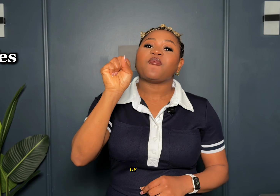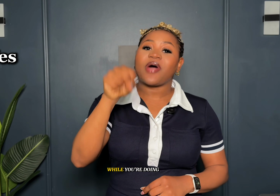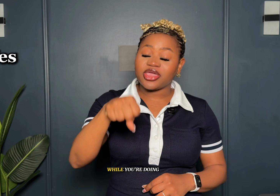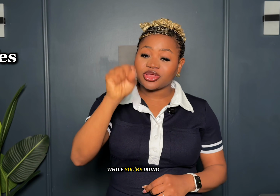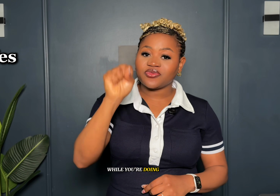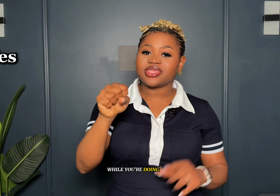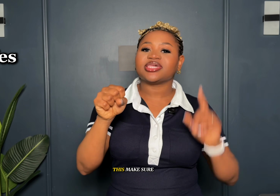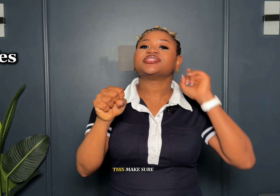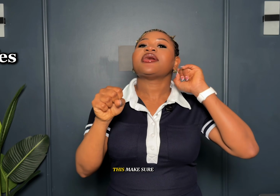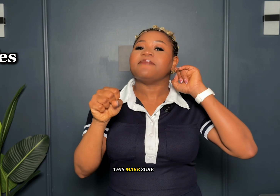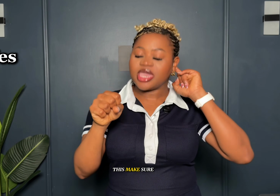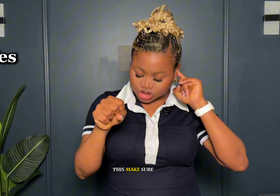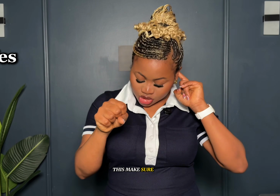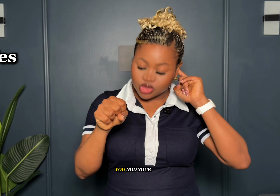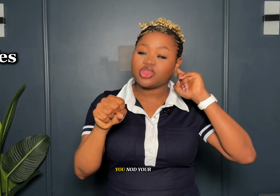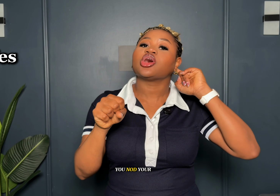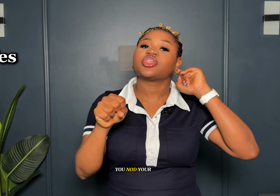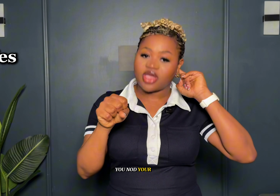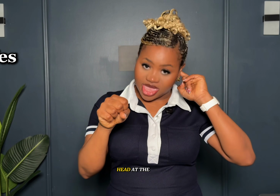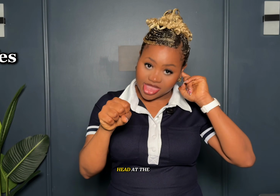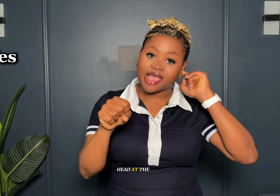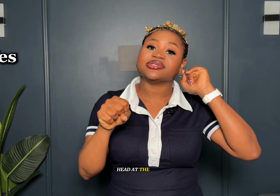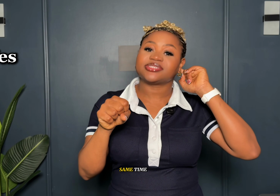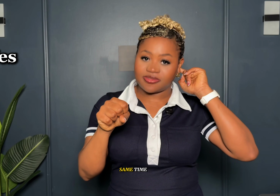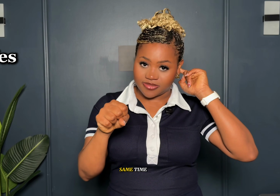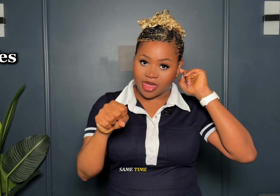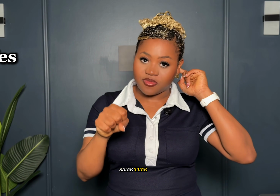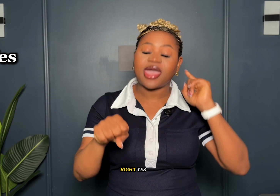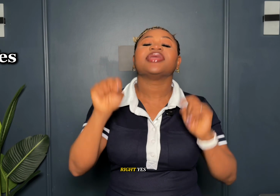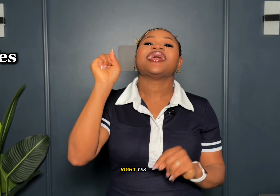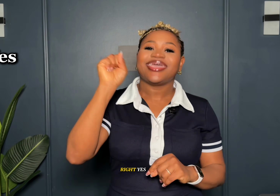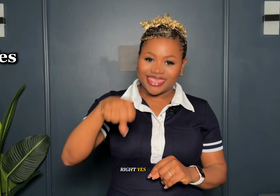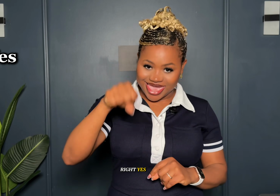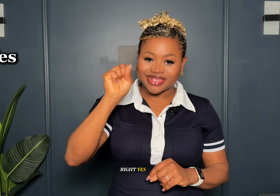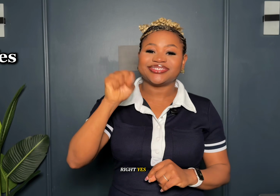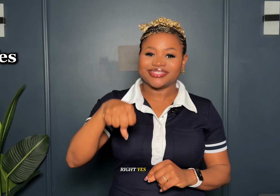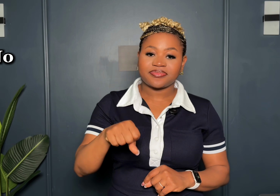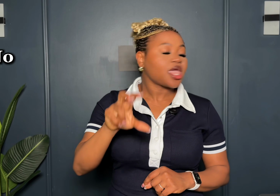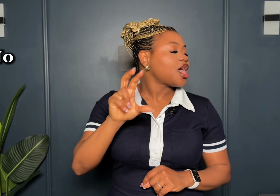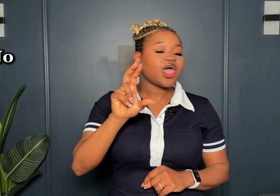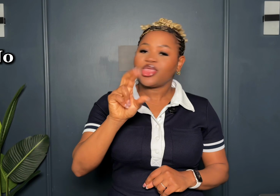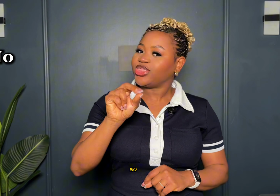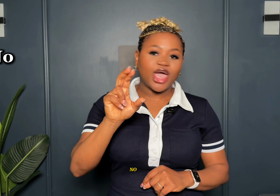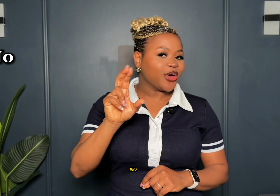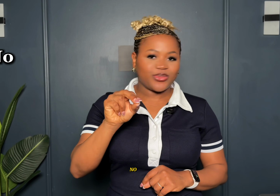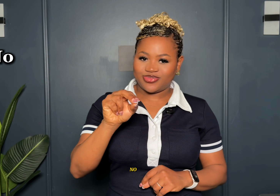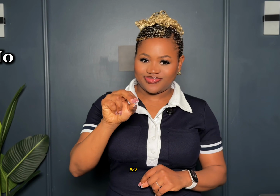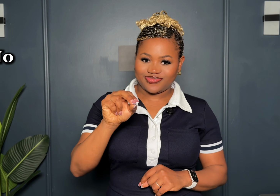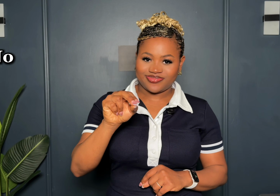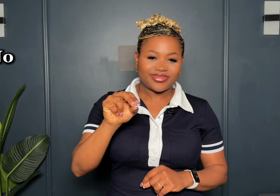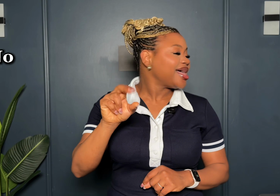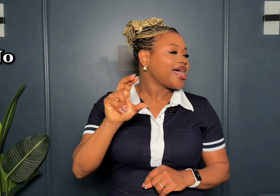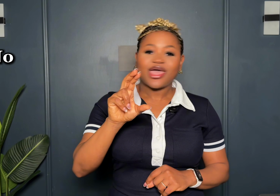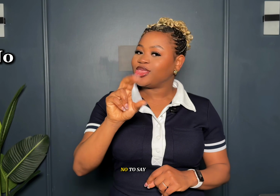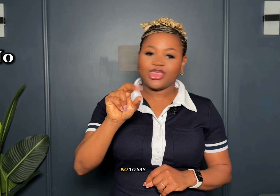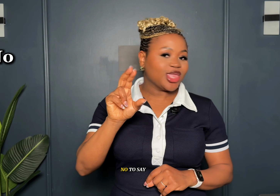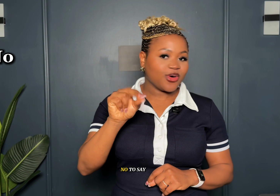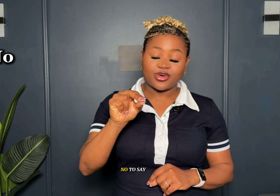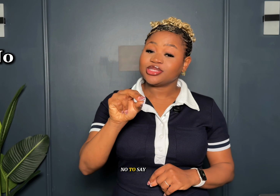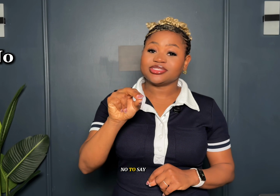While you're doing this, make sure you nod your head at the same time, right? Yes. No. No. To